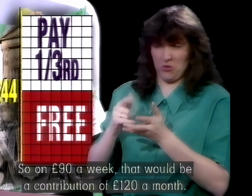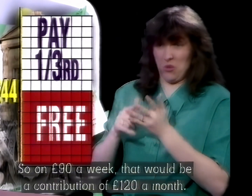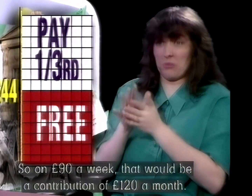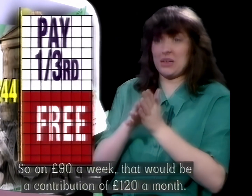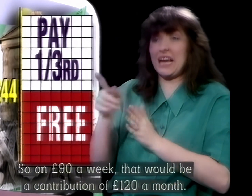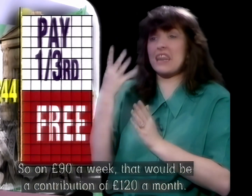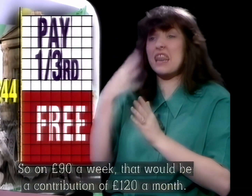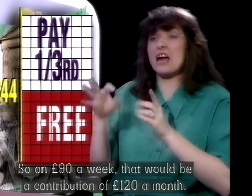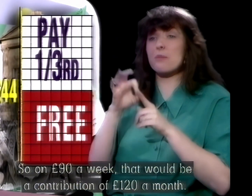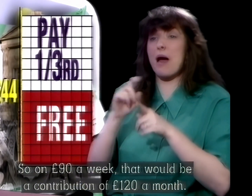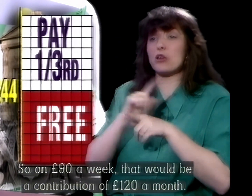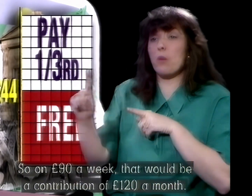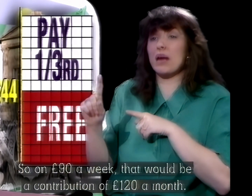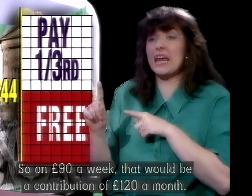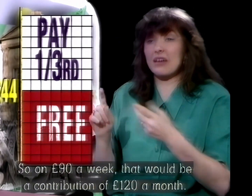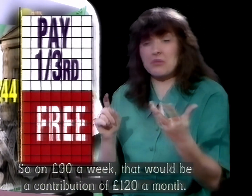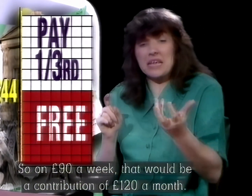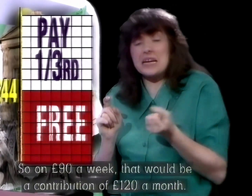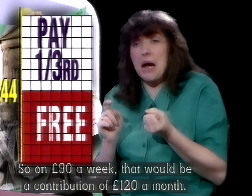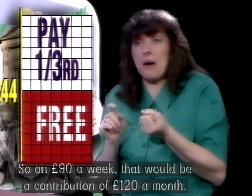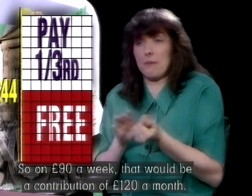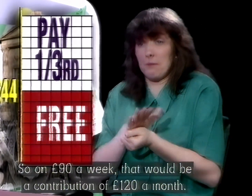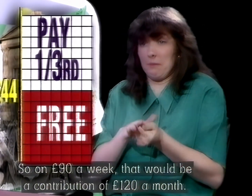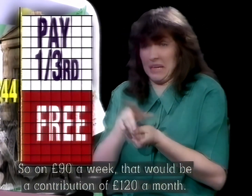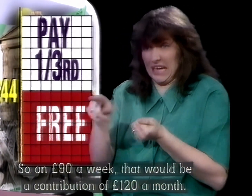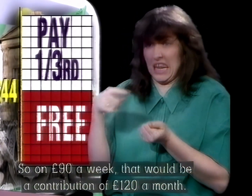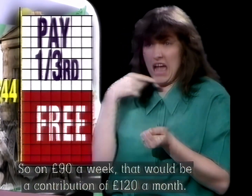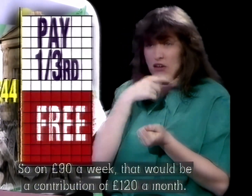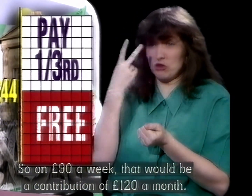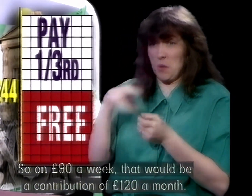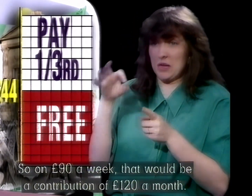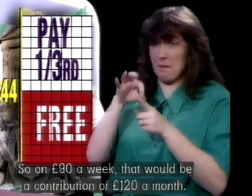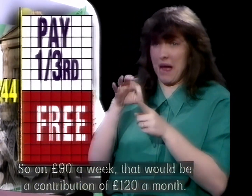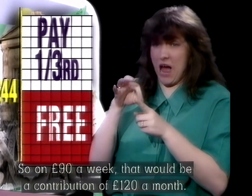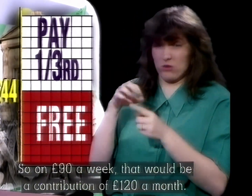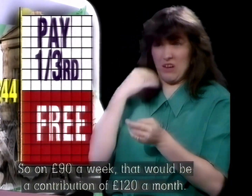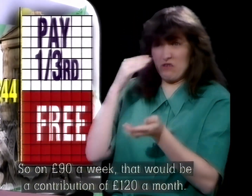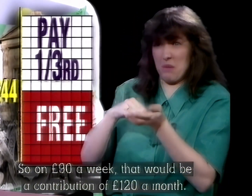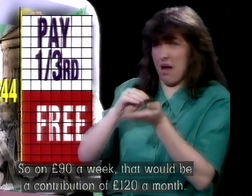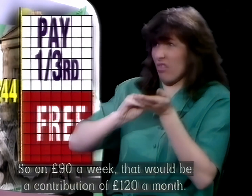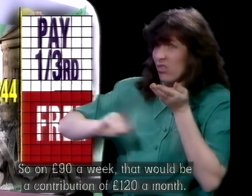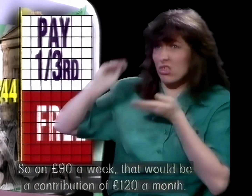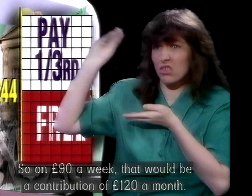a week, that would be a contribution of £120 a month.